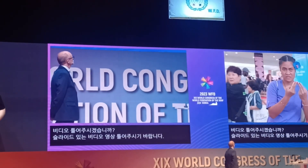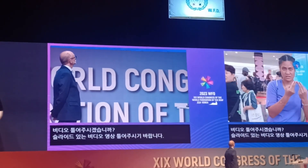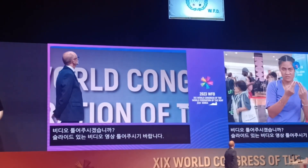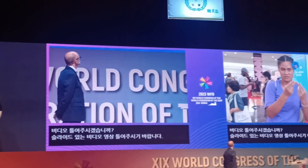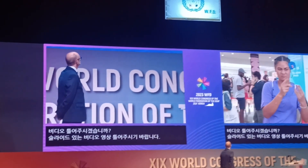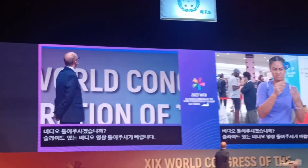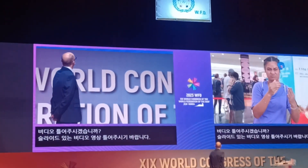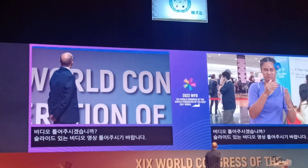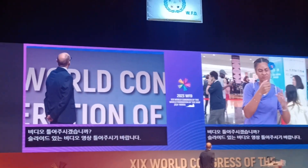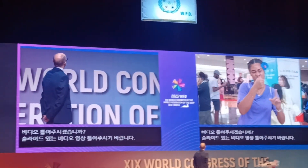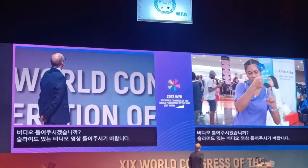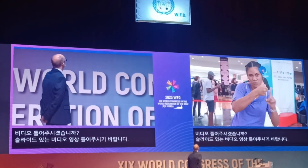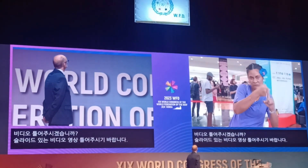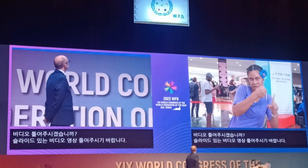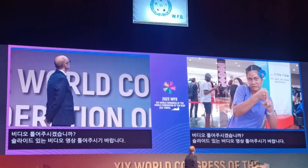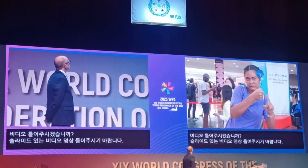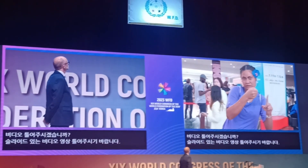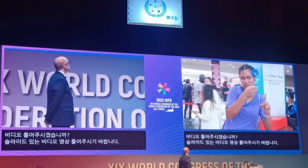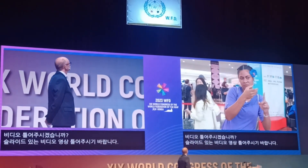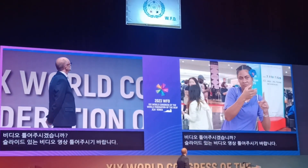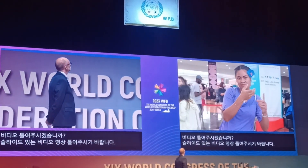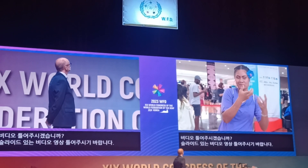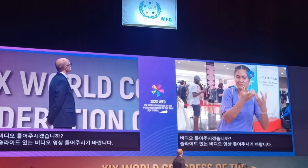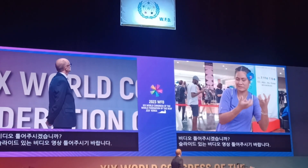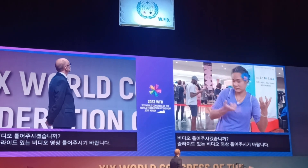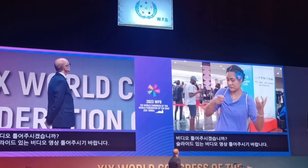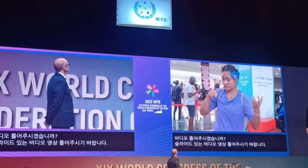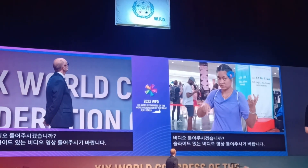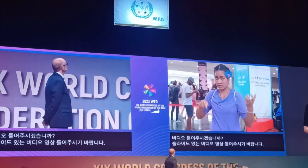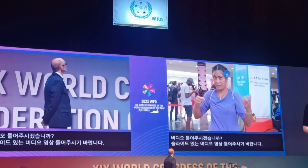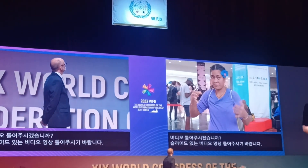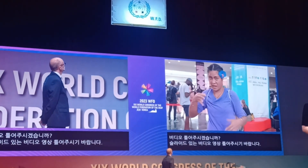The right to have work and families.